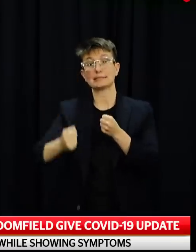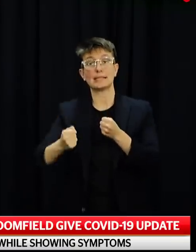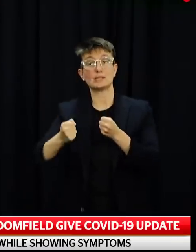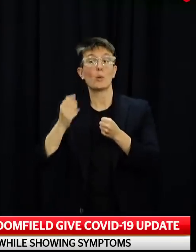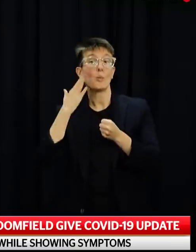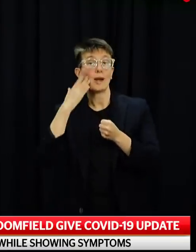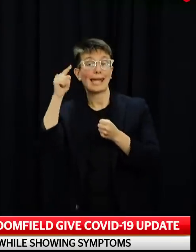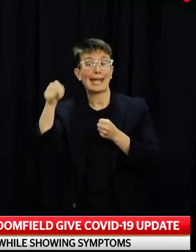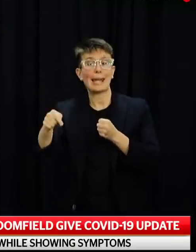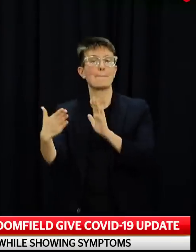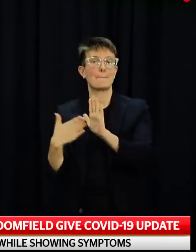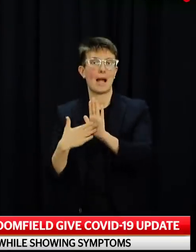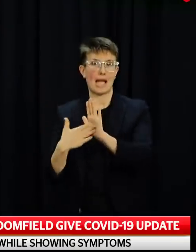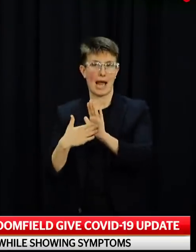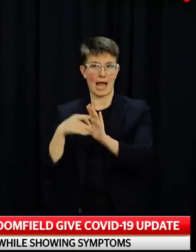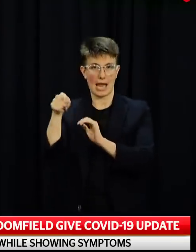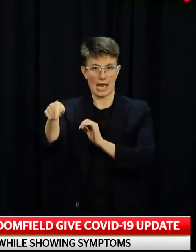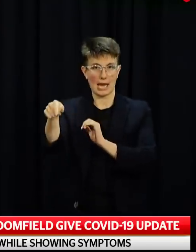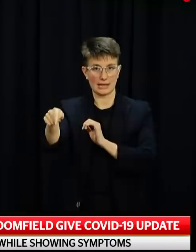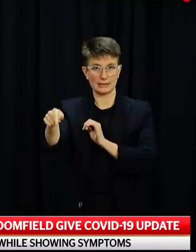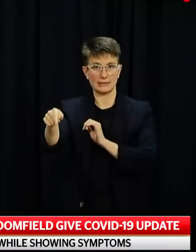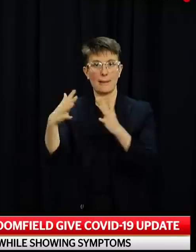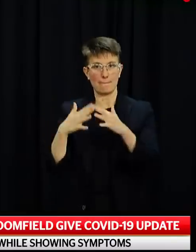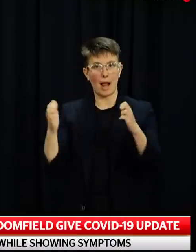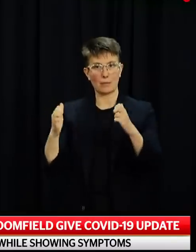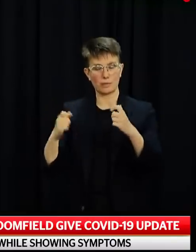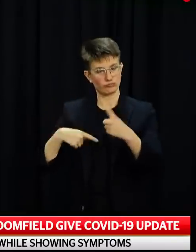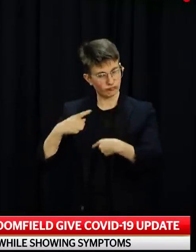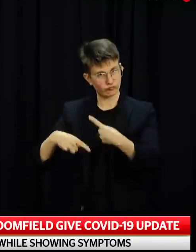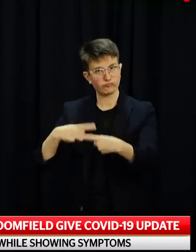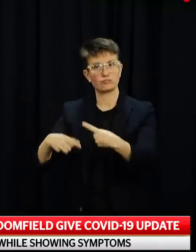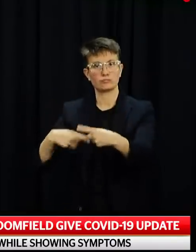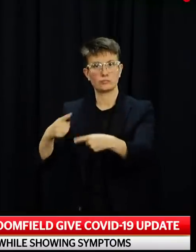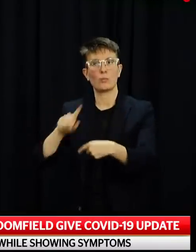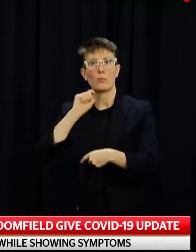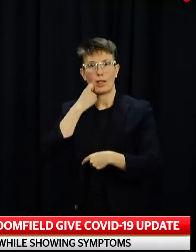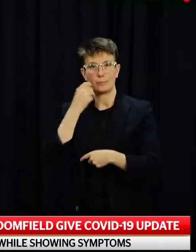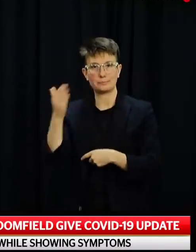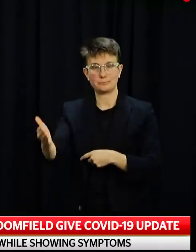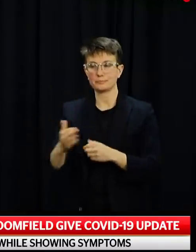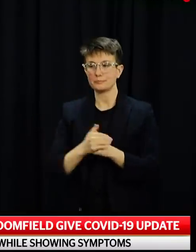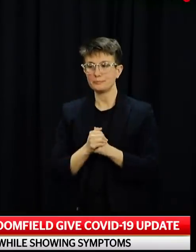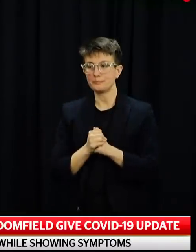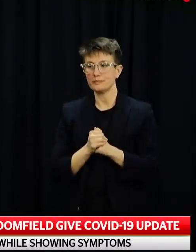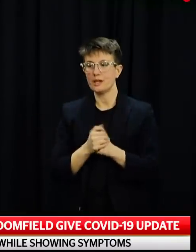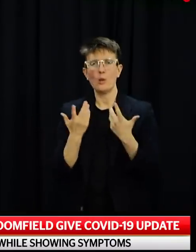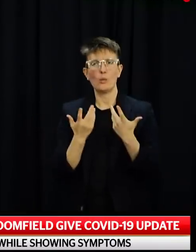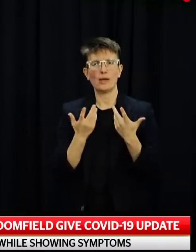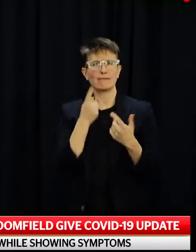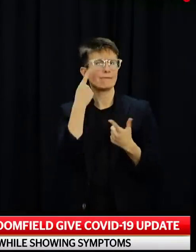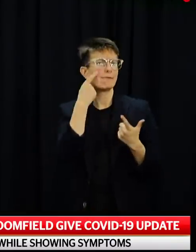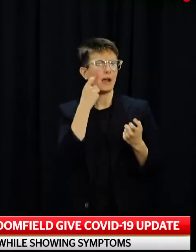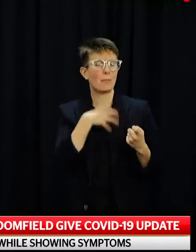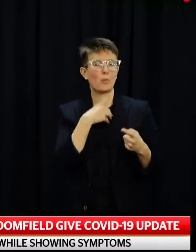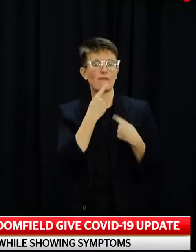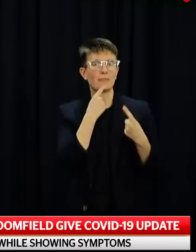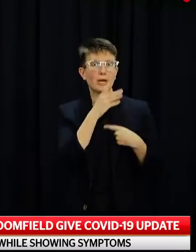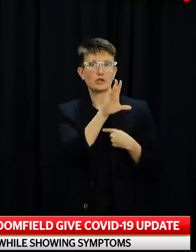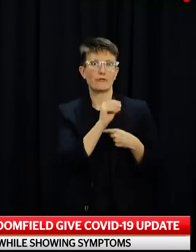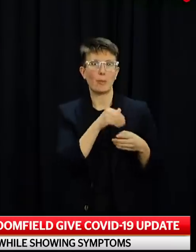We're seeking advice around the options of the issue of the election from the Electoral Commission,